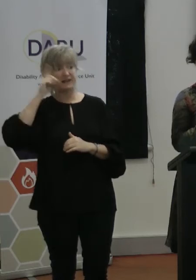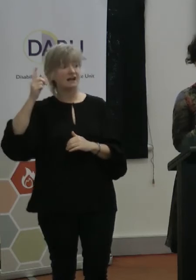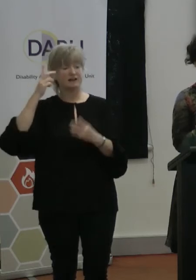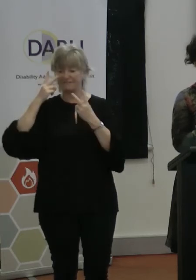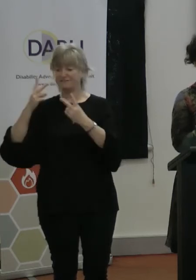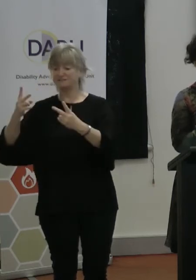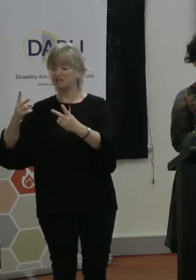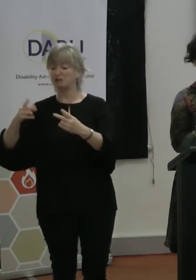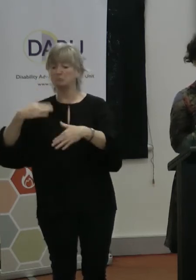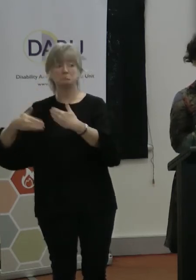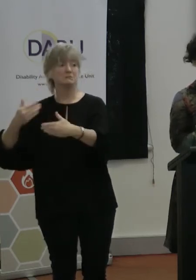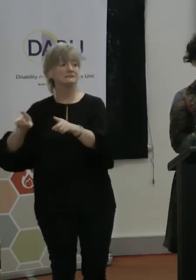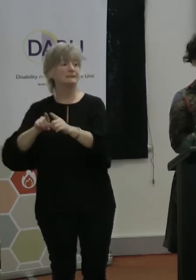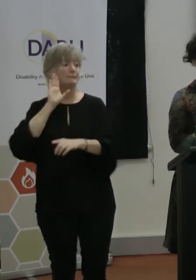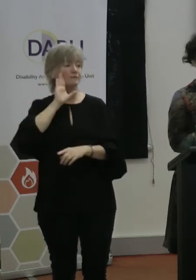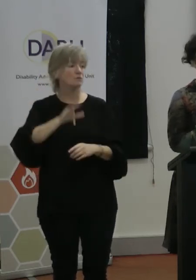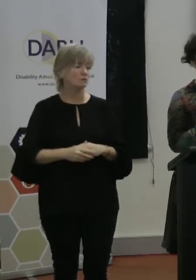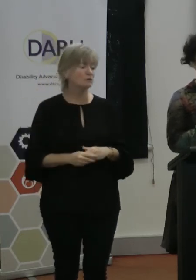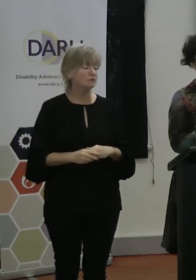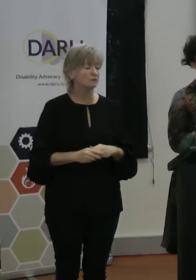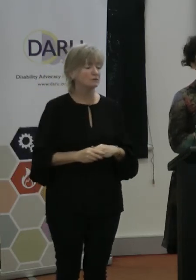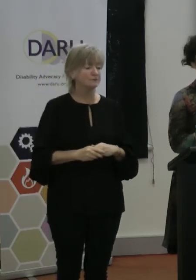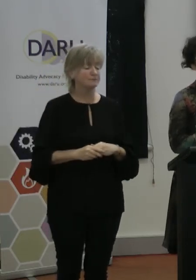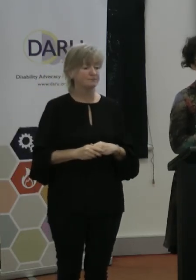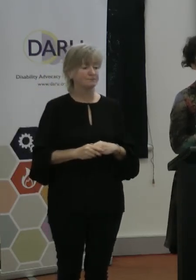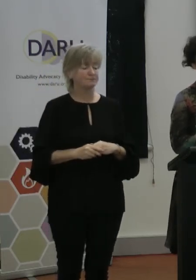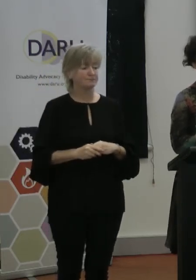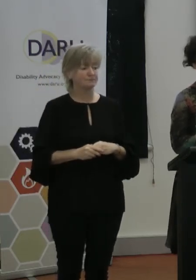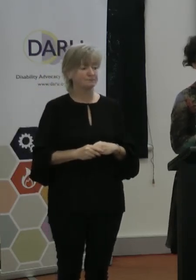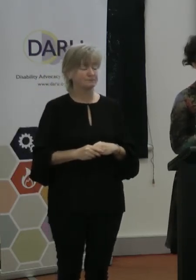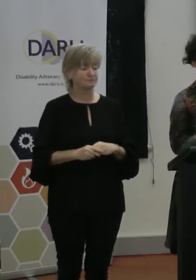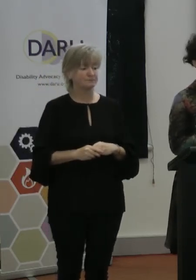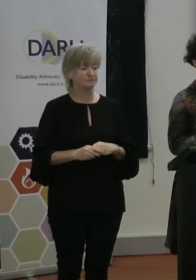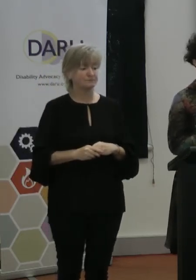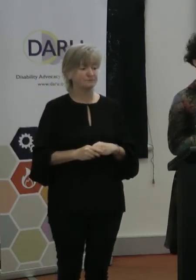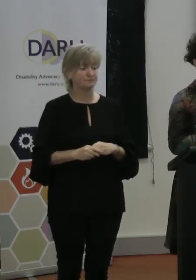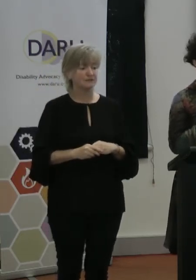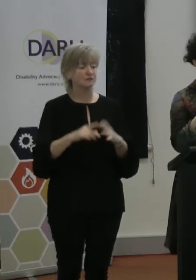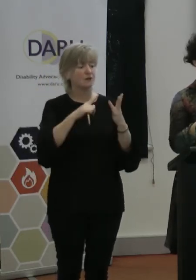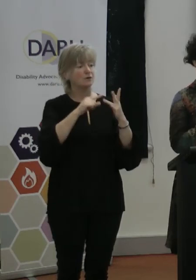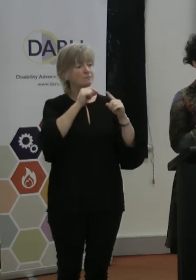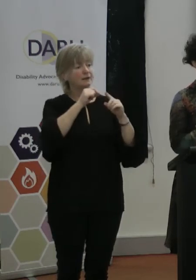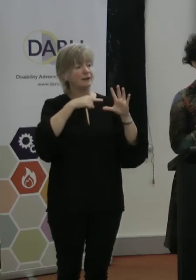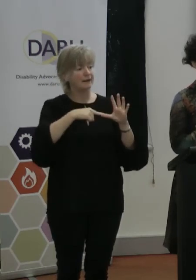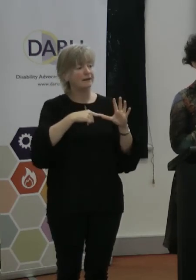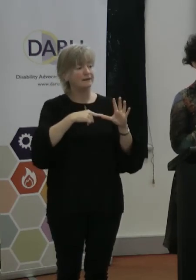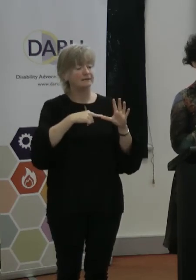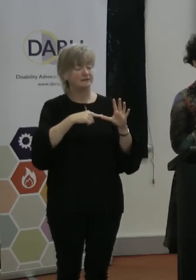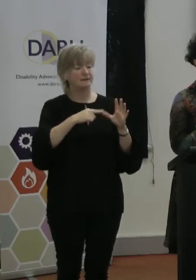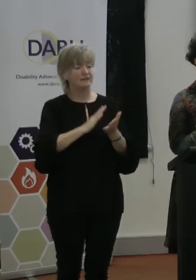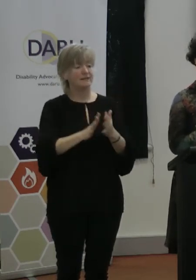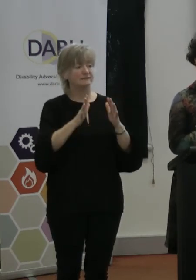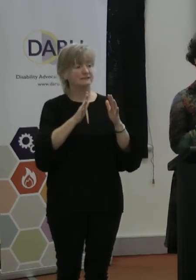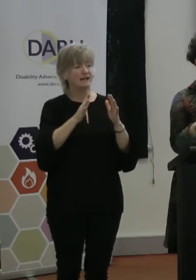and visit as they have normally done. So that's how the Office of the Public Advocate will be